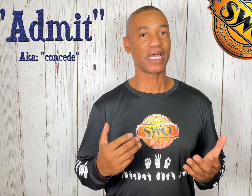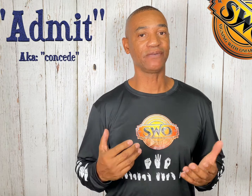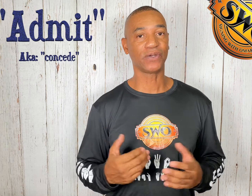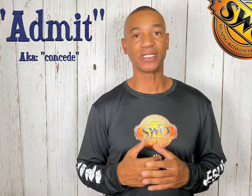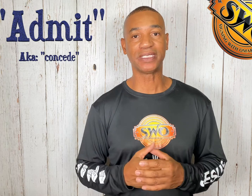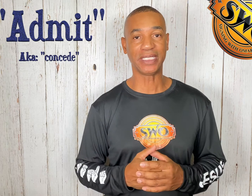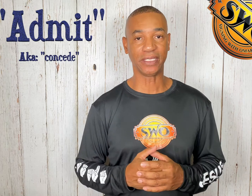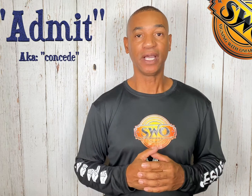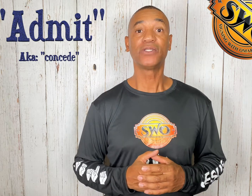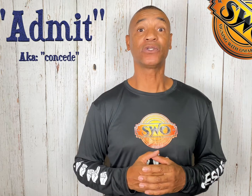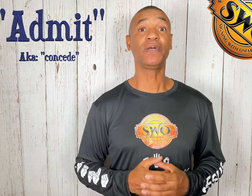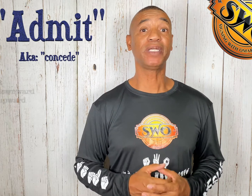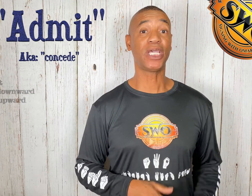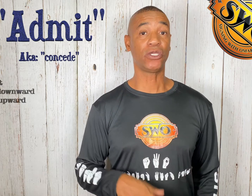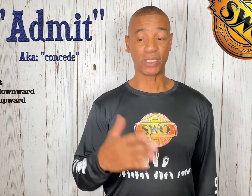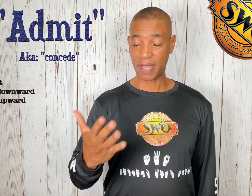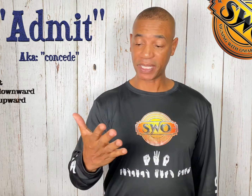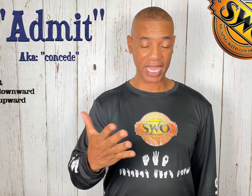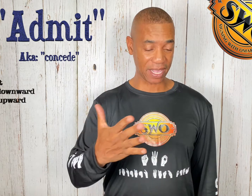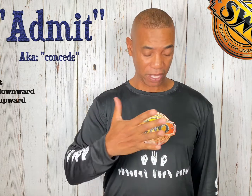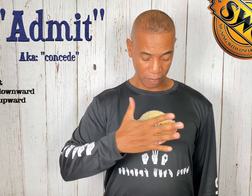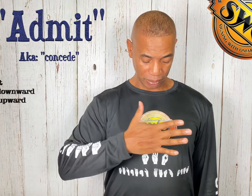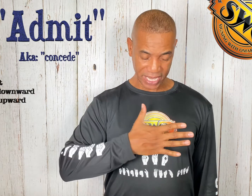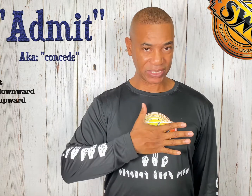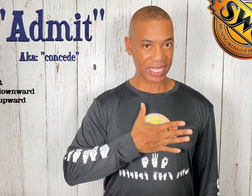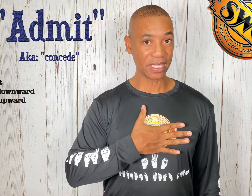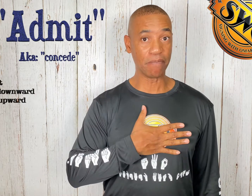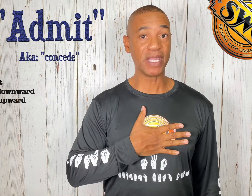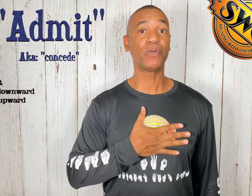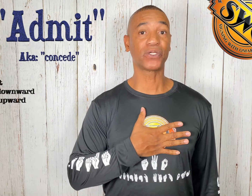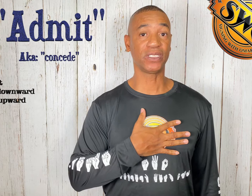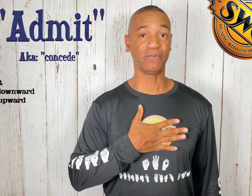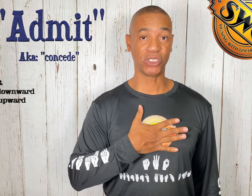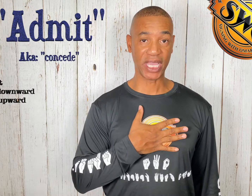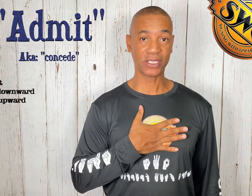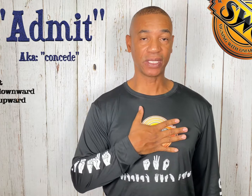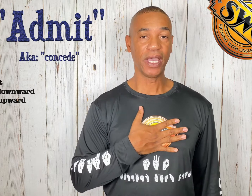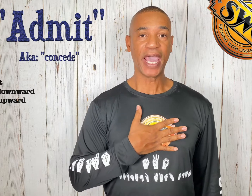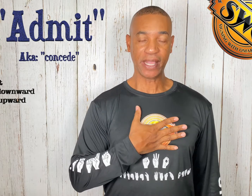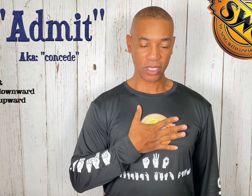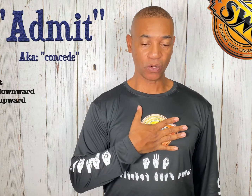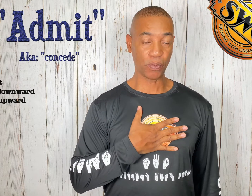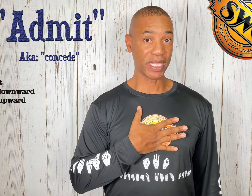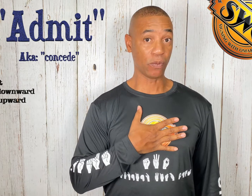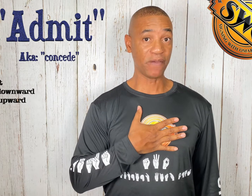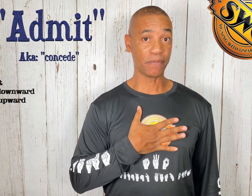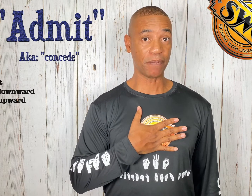for concede. So simply take your dominant hand, place that in the mid portion of the chest, and then you'll bring that away from the body,